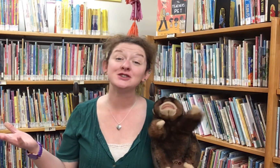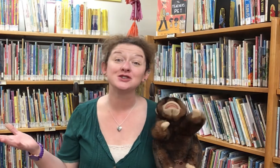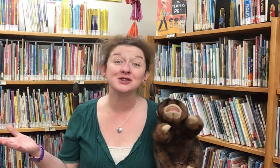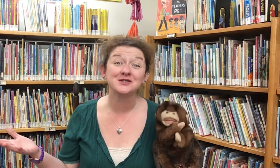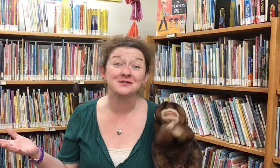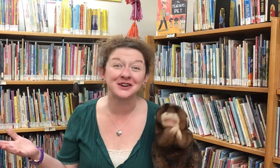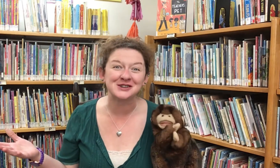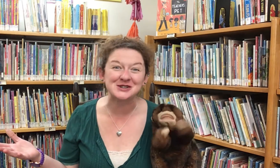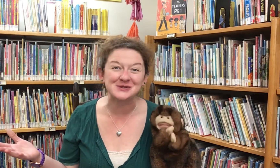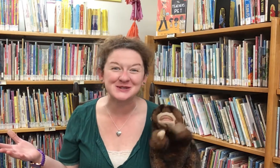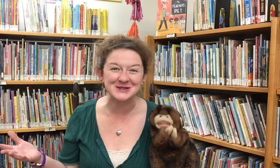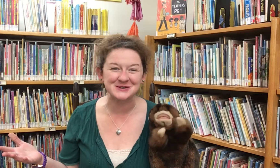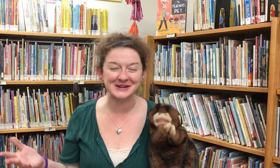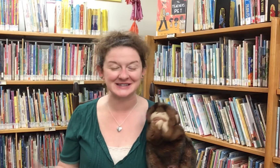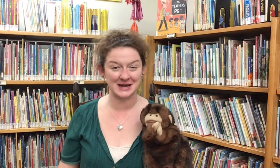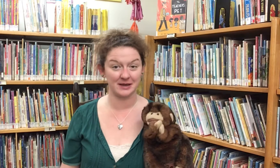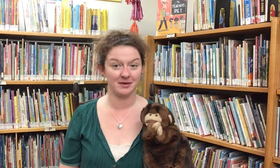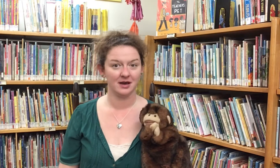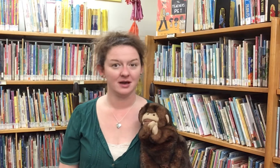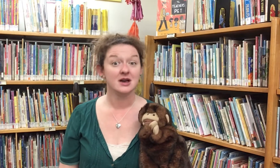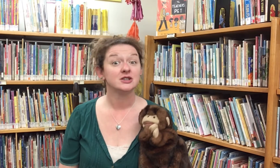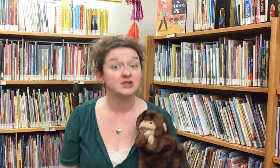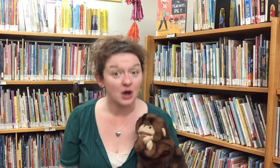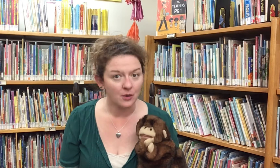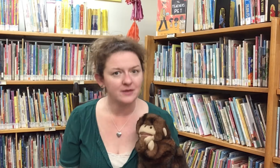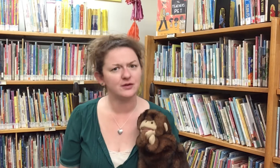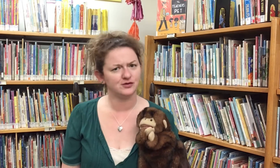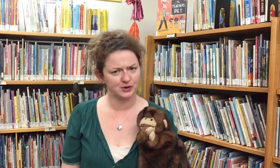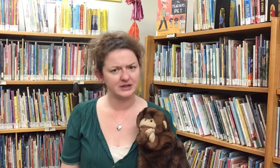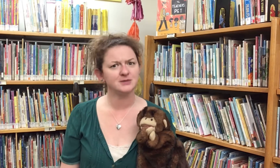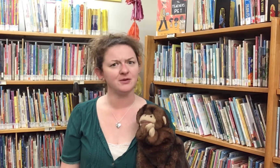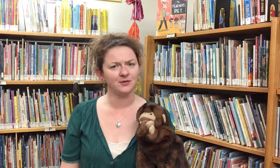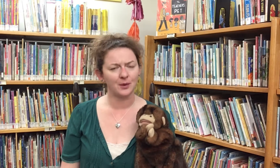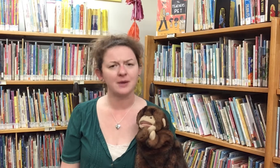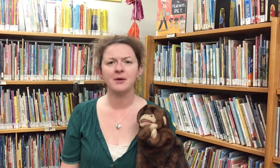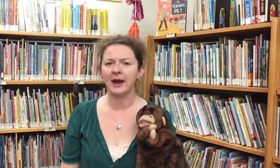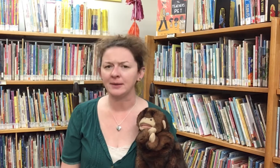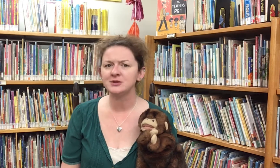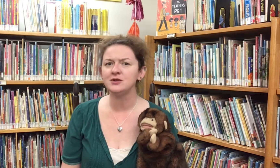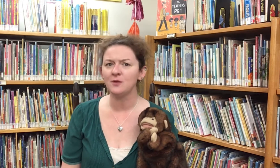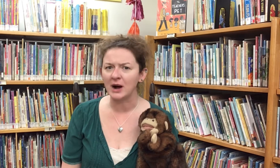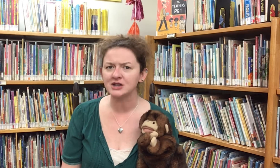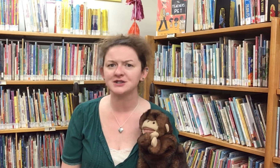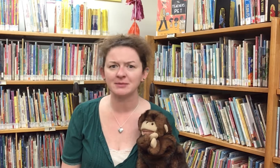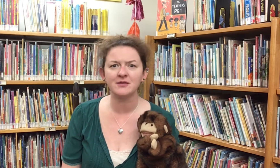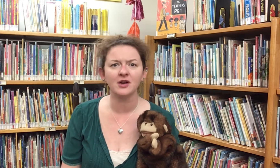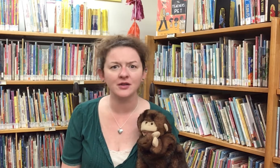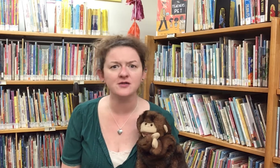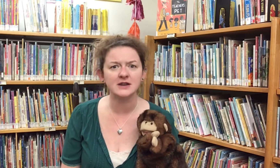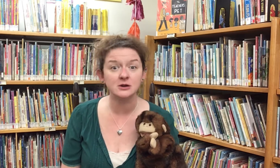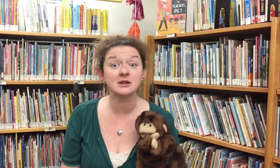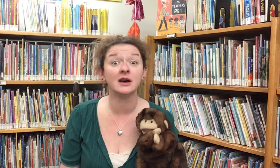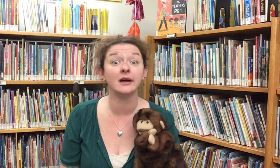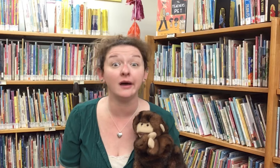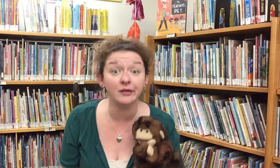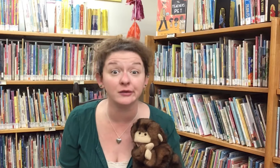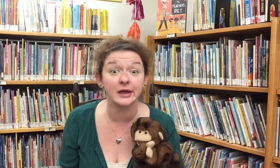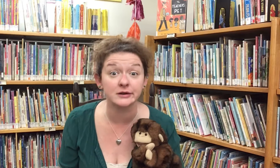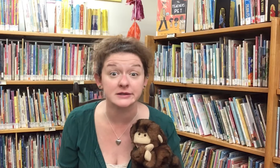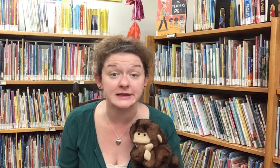Adventures virtual story time. So, if you've joined us before, perhaps you've watched some of our other videos on other letters in the